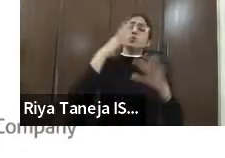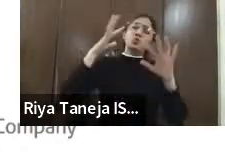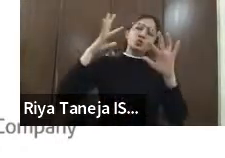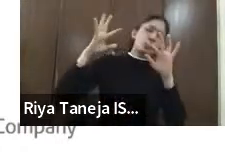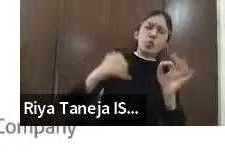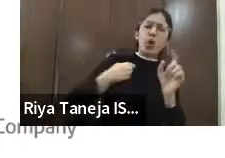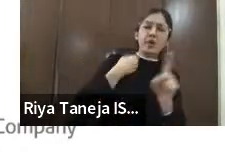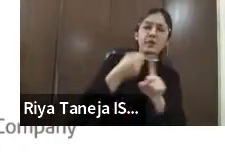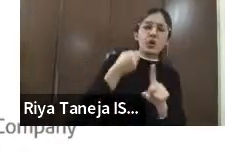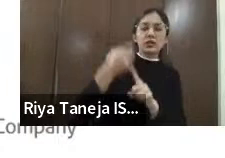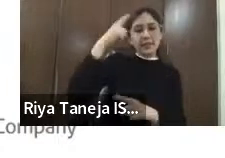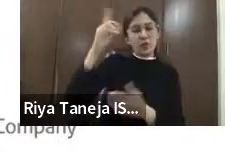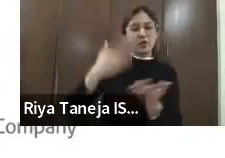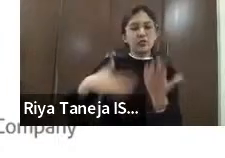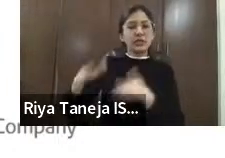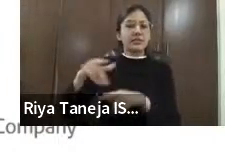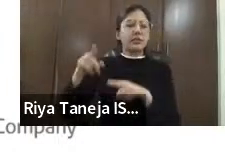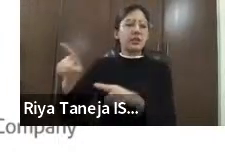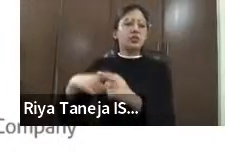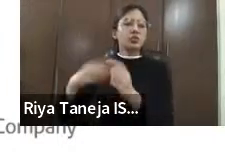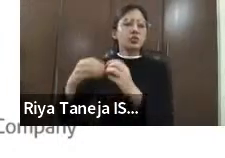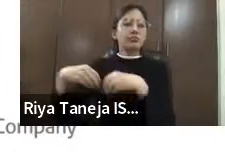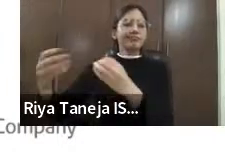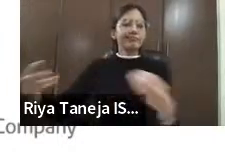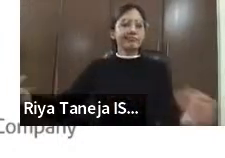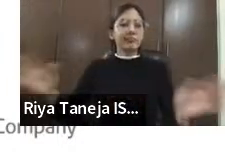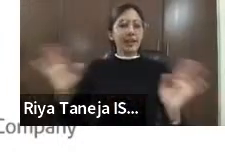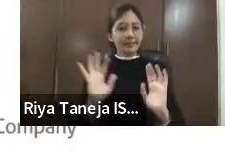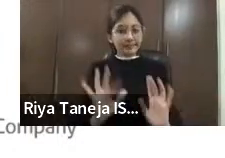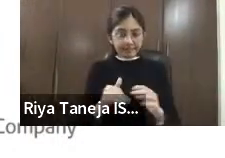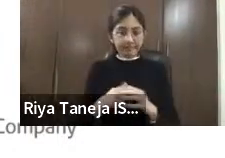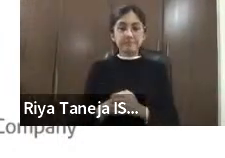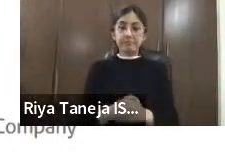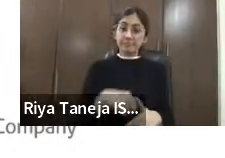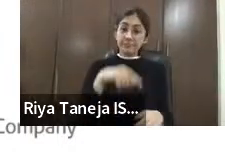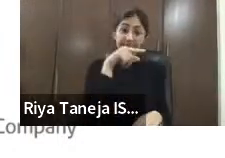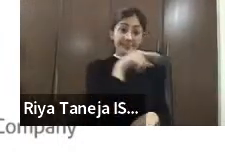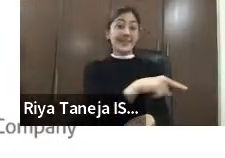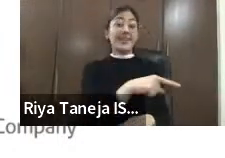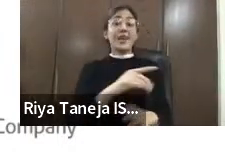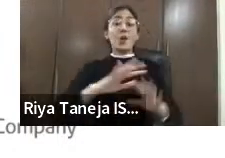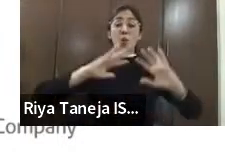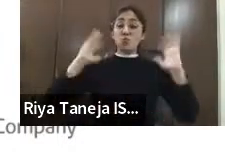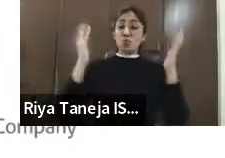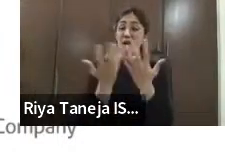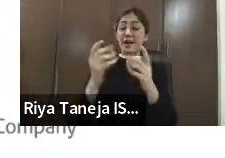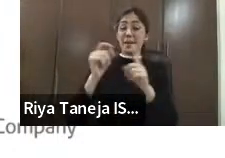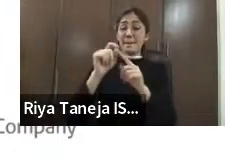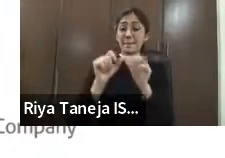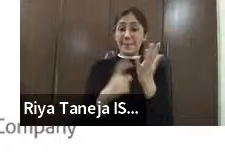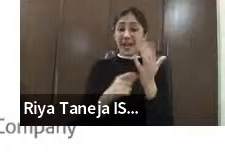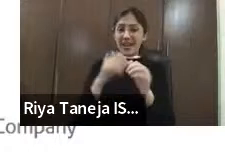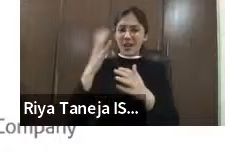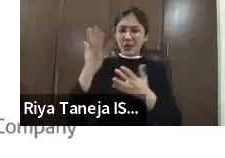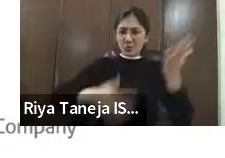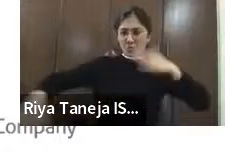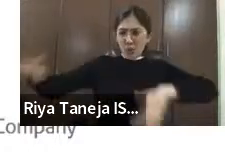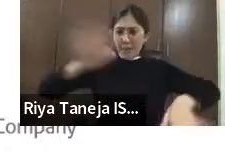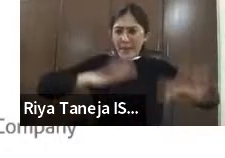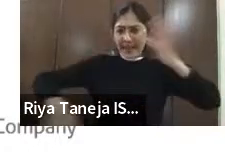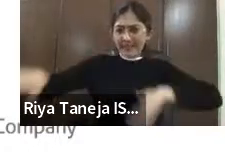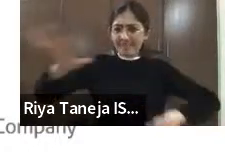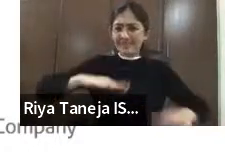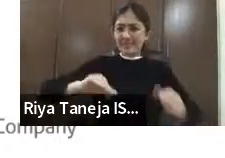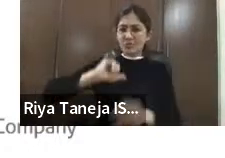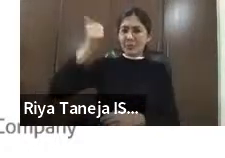disabilities. Kanchanmala was adjudged world champion in World Para Swimming Championship